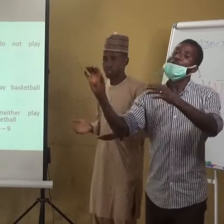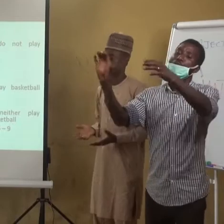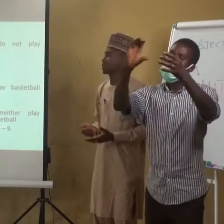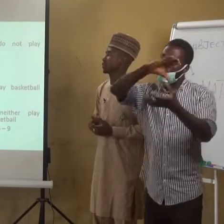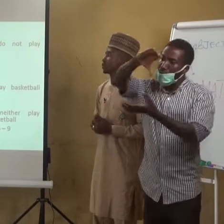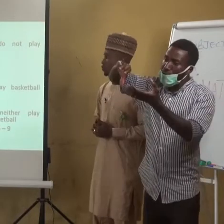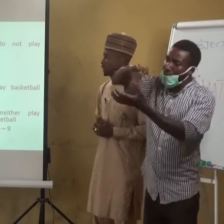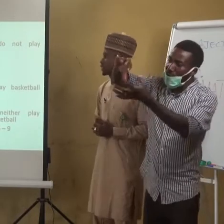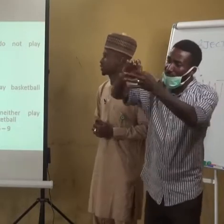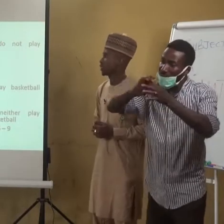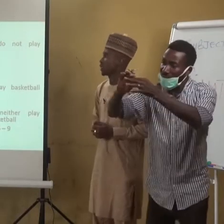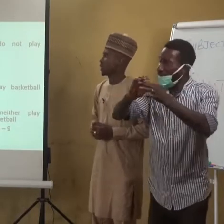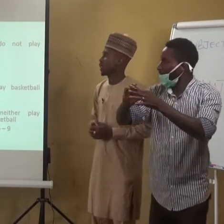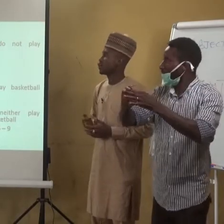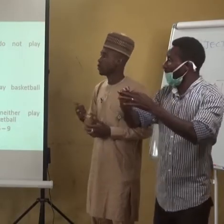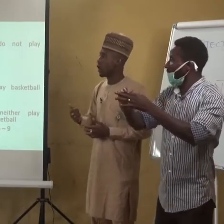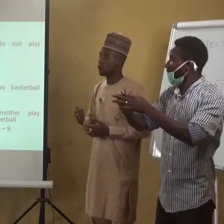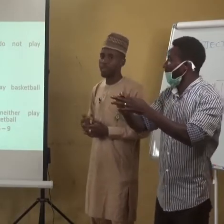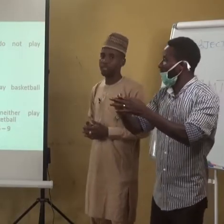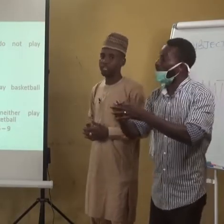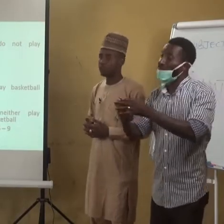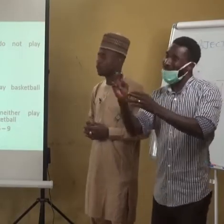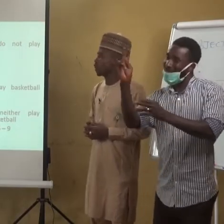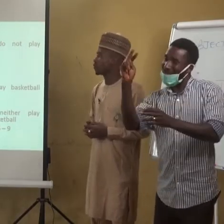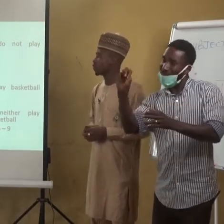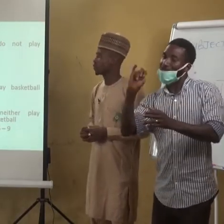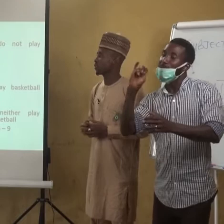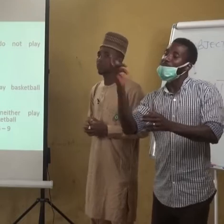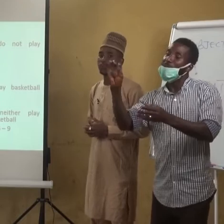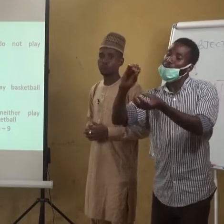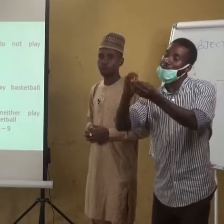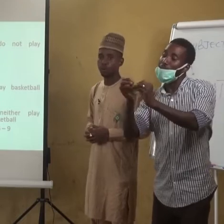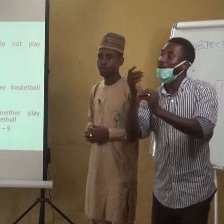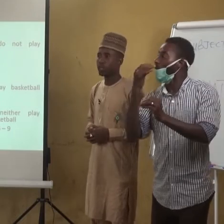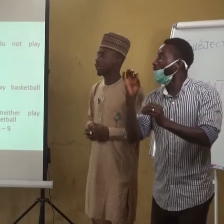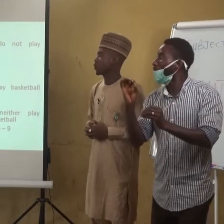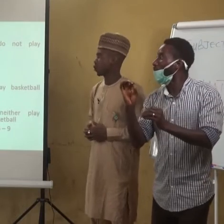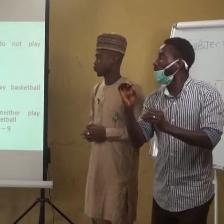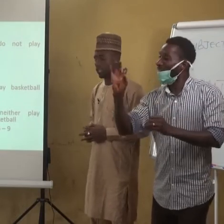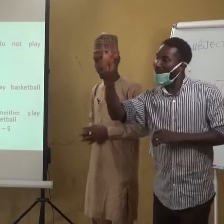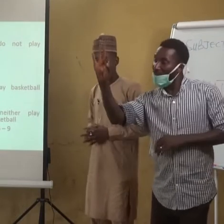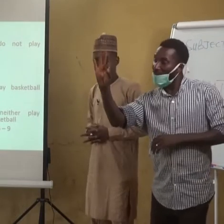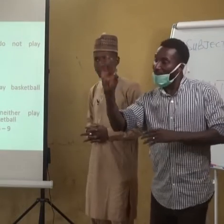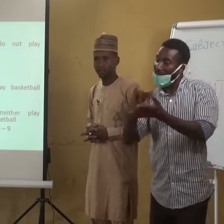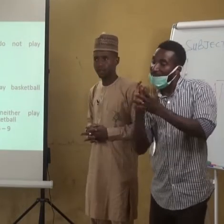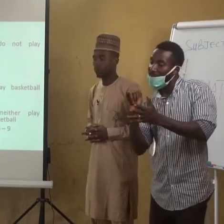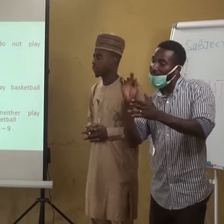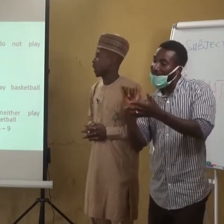100 students. Then number of F, that is number of those that play football, equals to